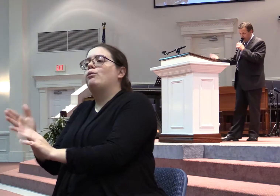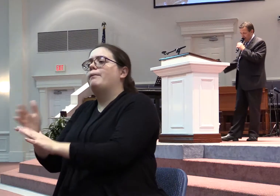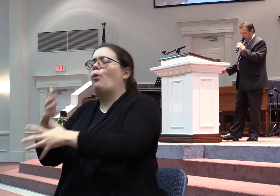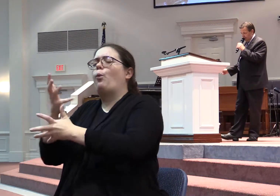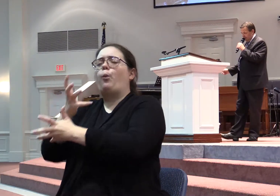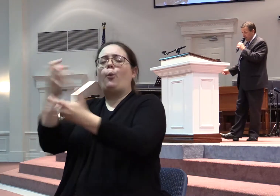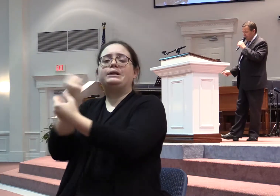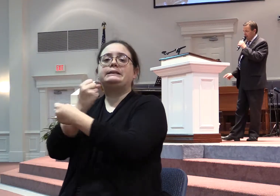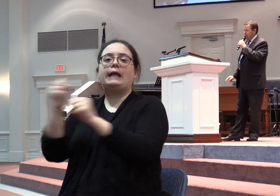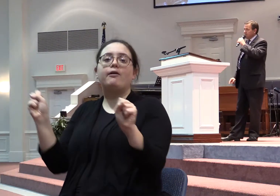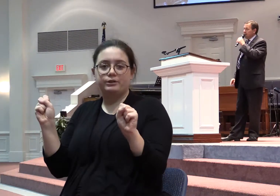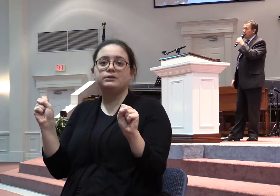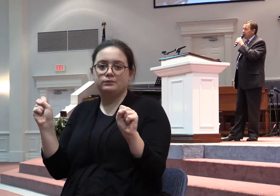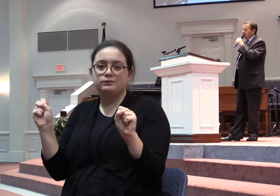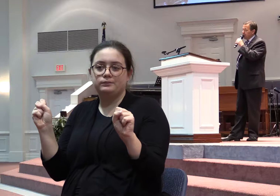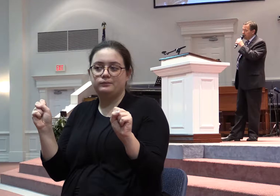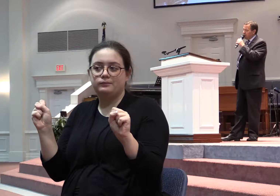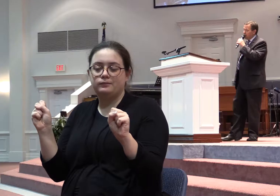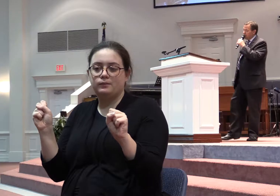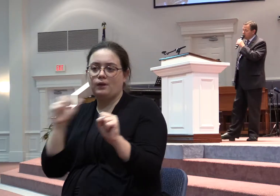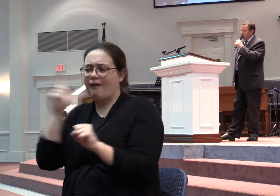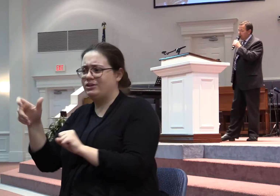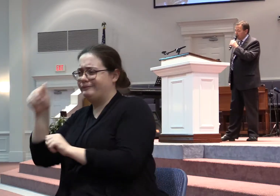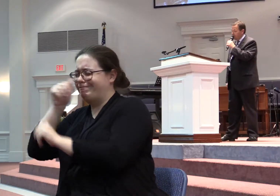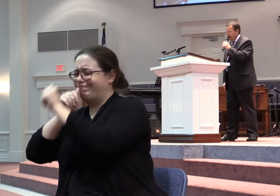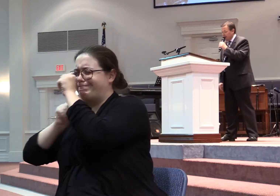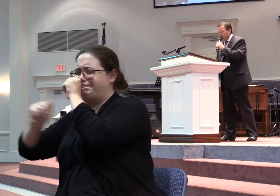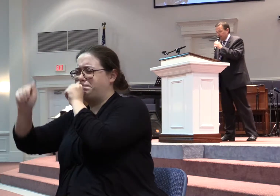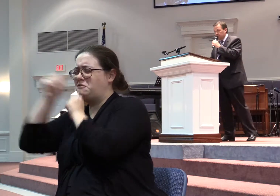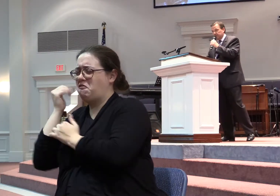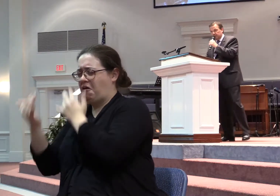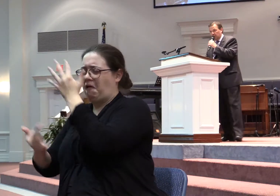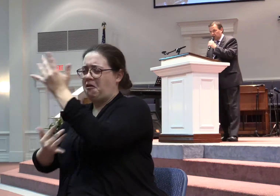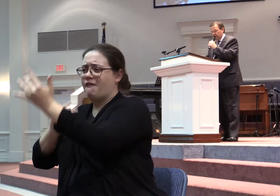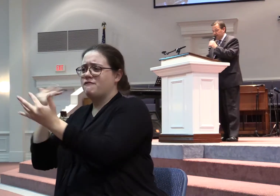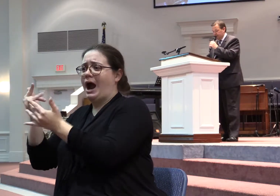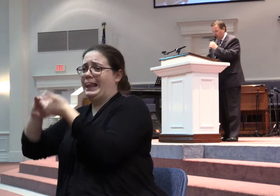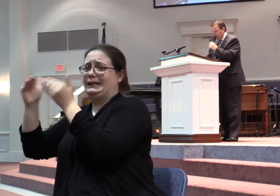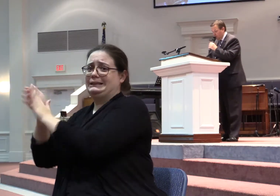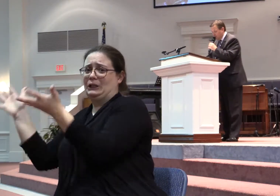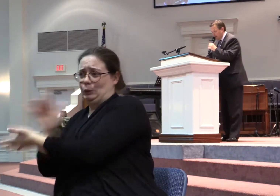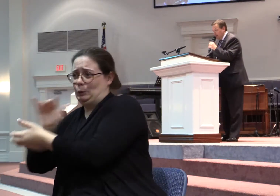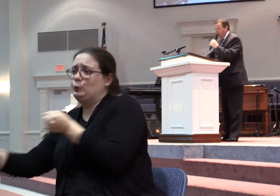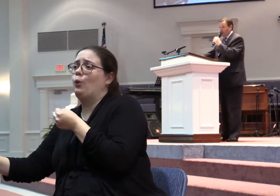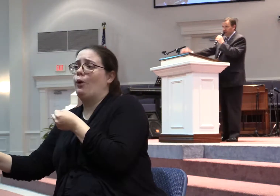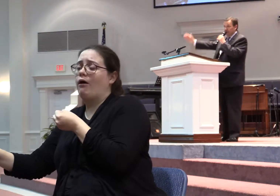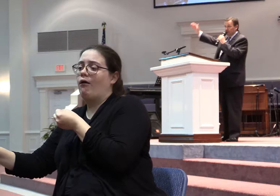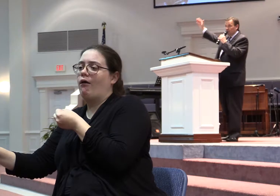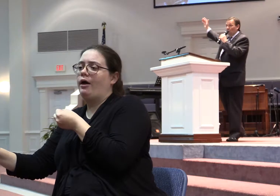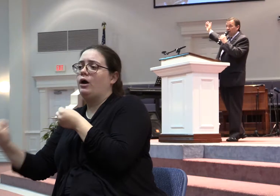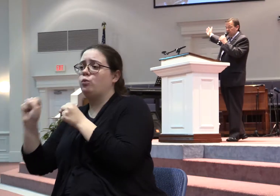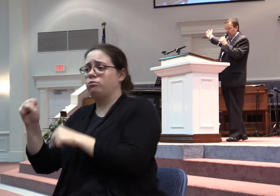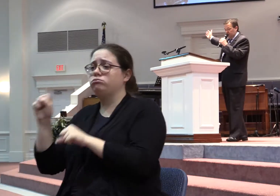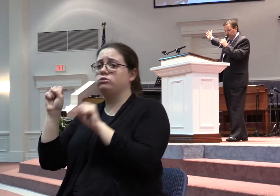abundantly saved. Right. Instead of having to deal with the smell of fire and brimstone in his clothes, he would have been